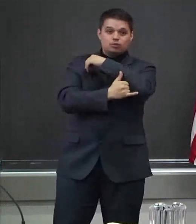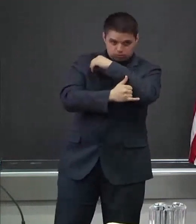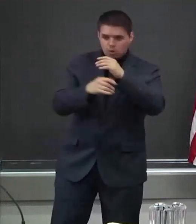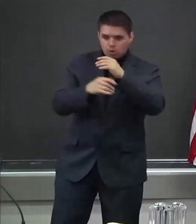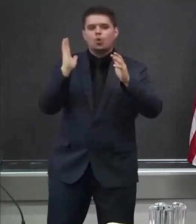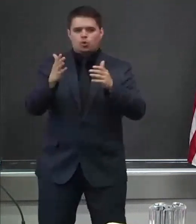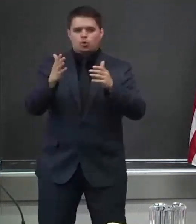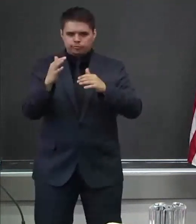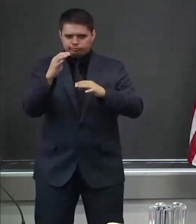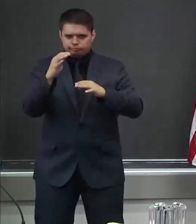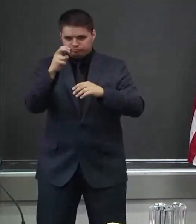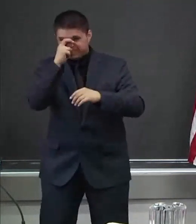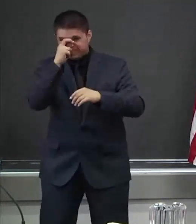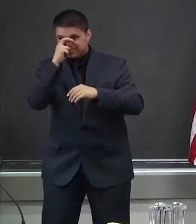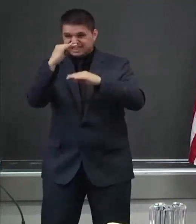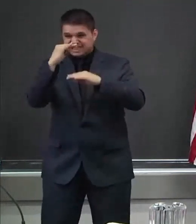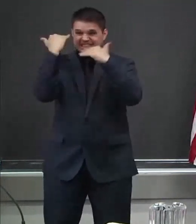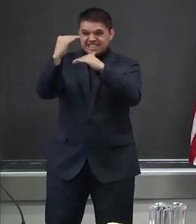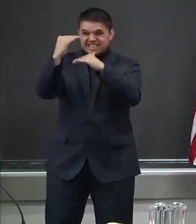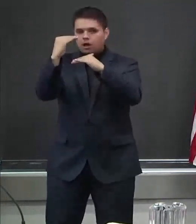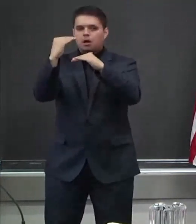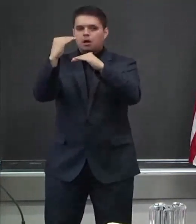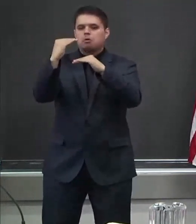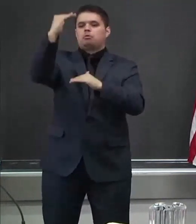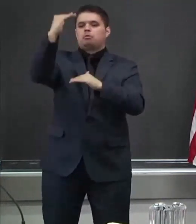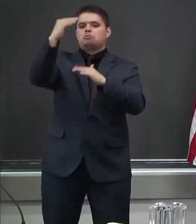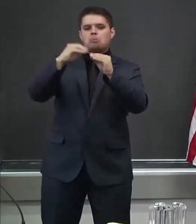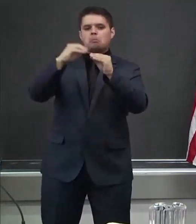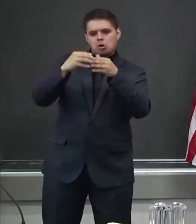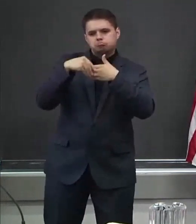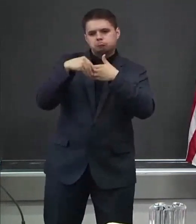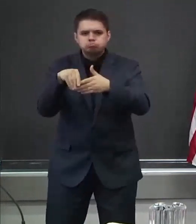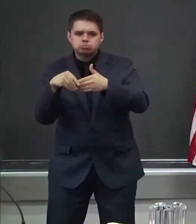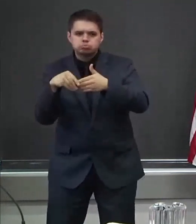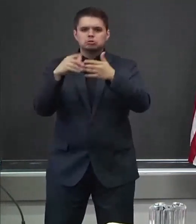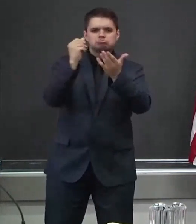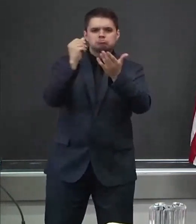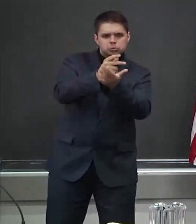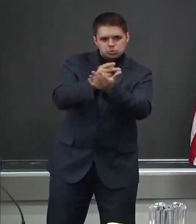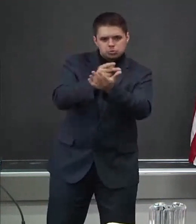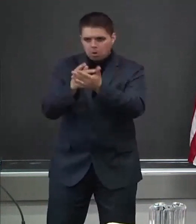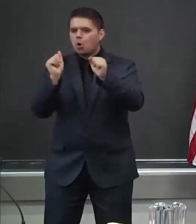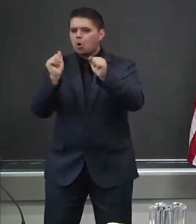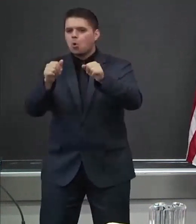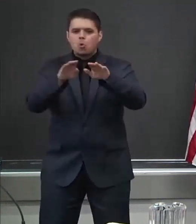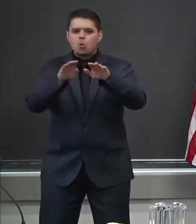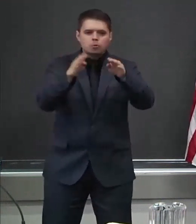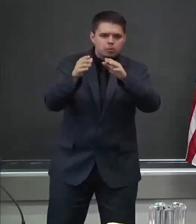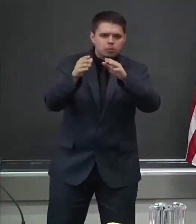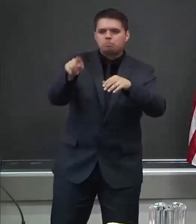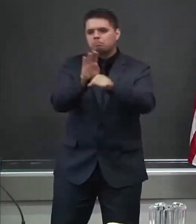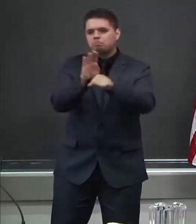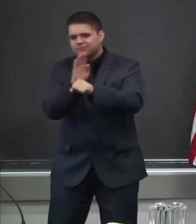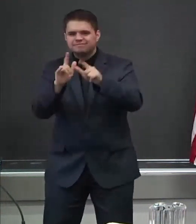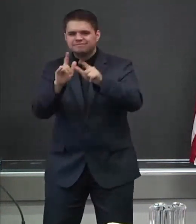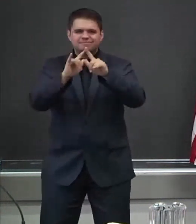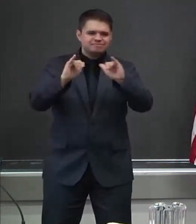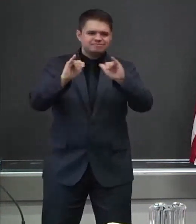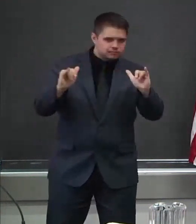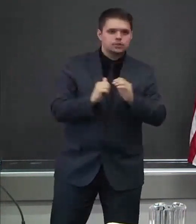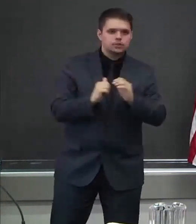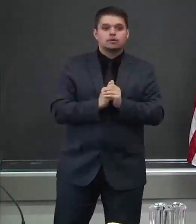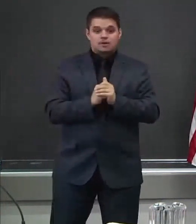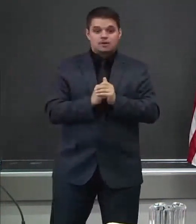place in phase 1, and some sectors will be able to reopen. In phase 2 communities, we will